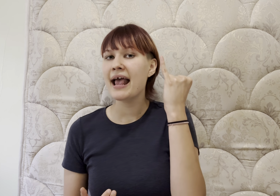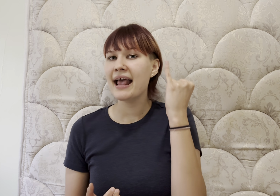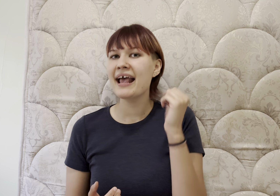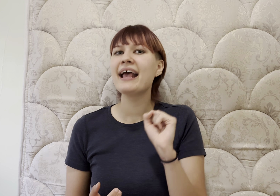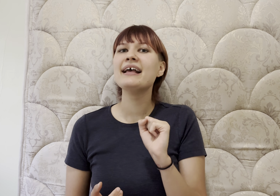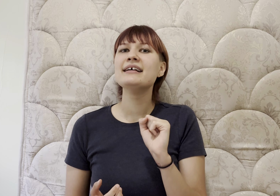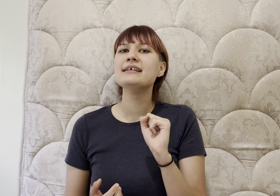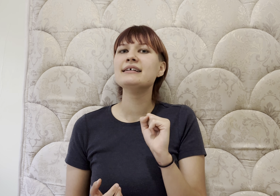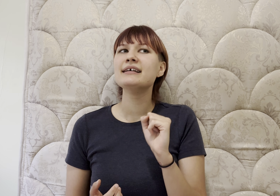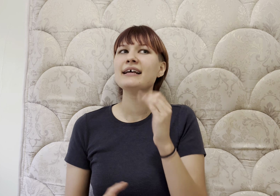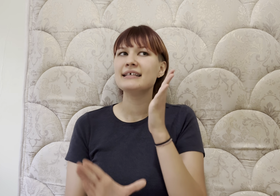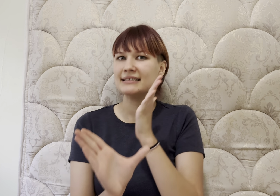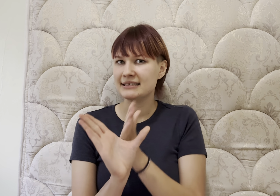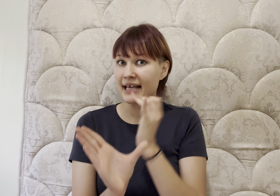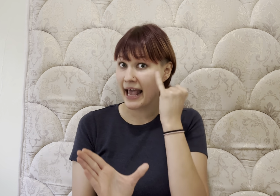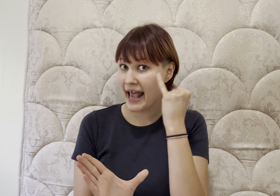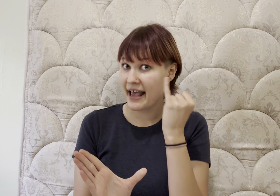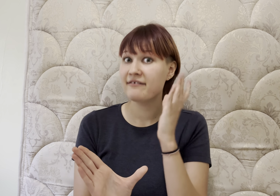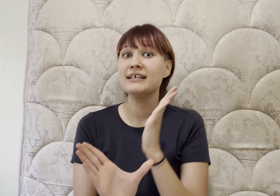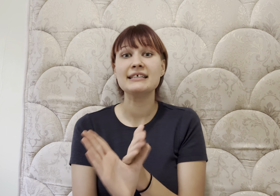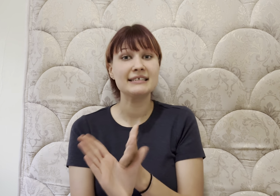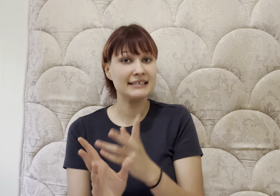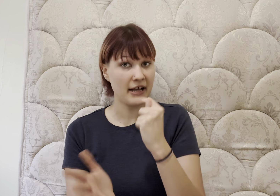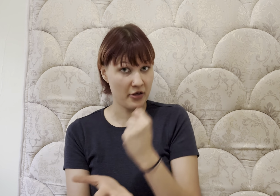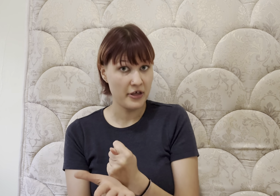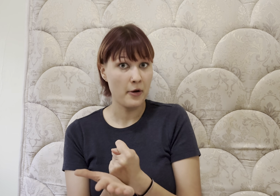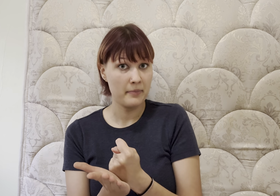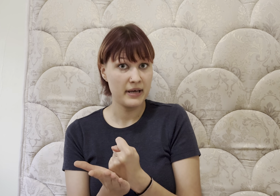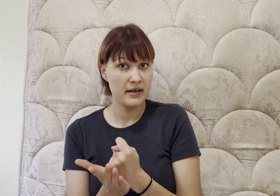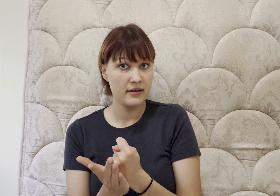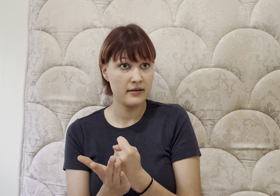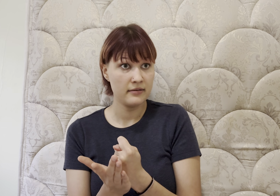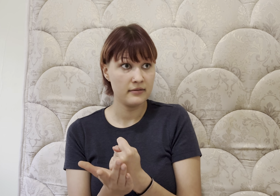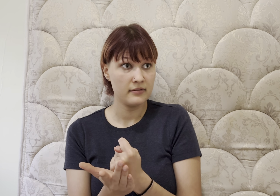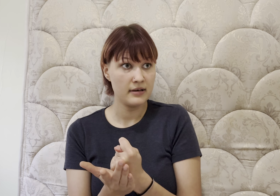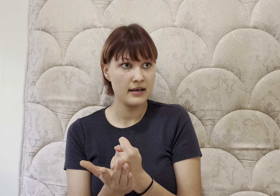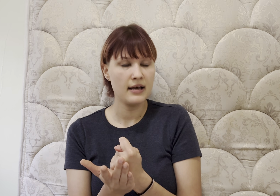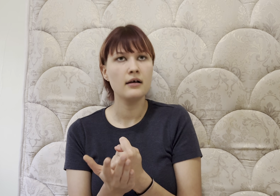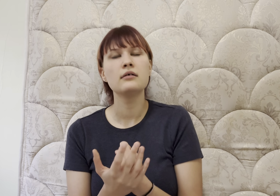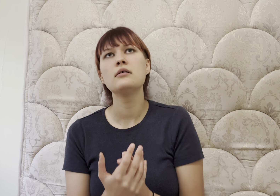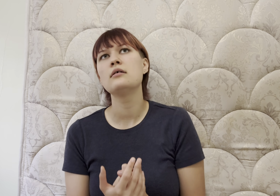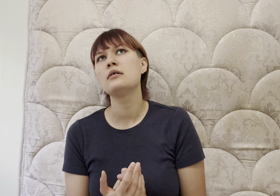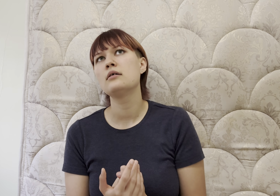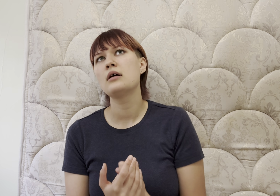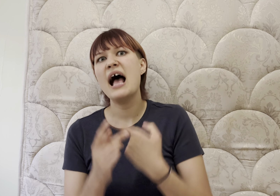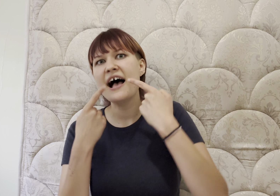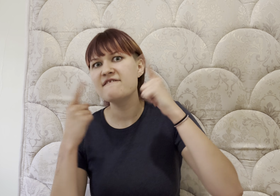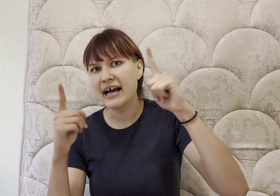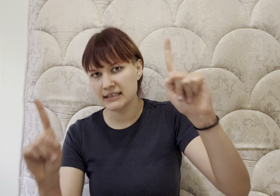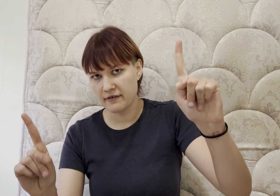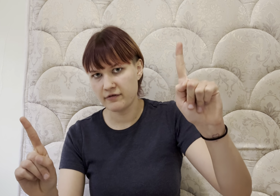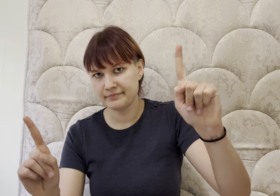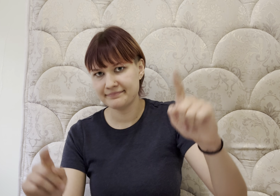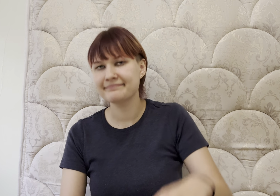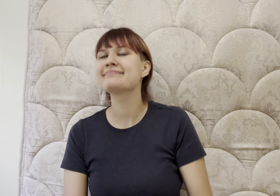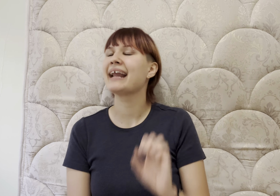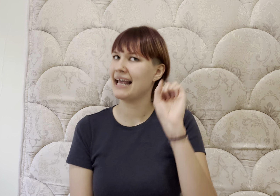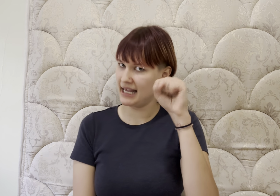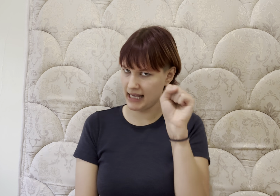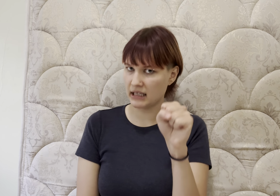help explain how effective psychotherapy is. Let's say that first normal distribution that's orange colored, it's on the far